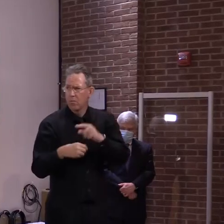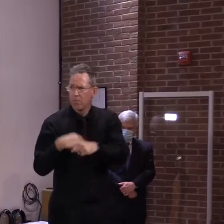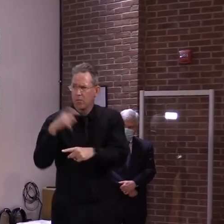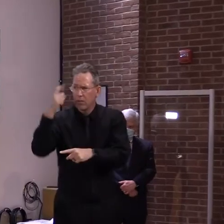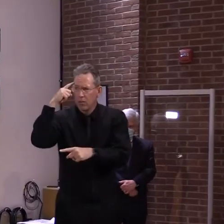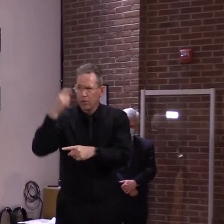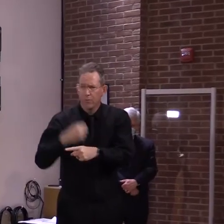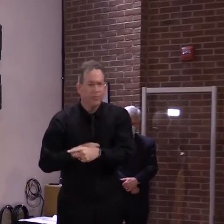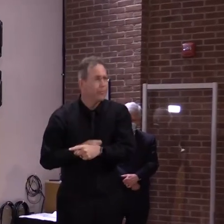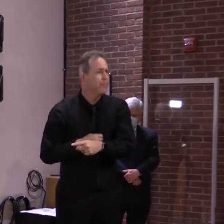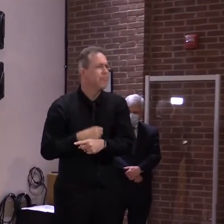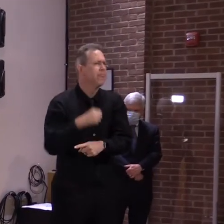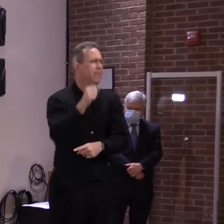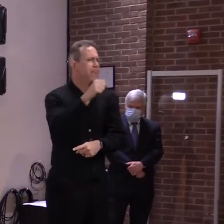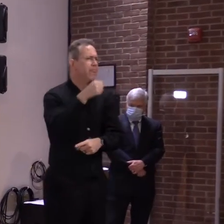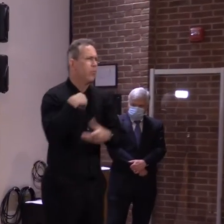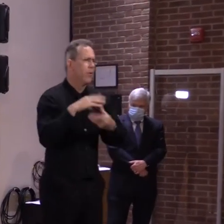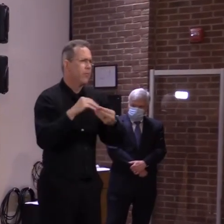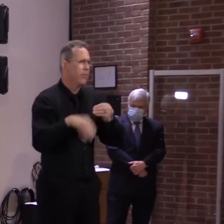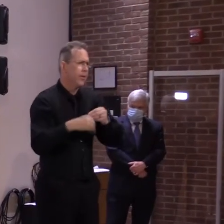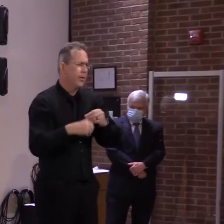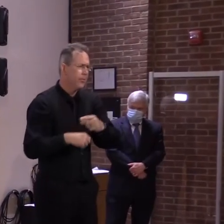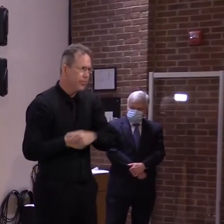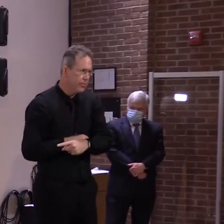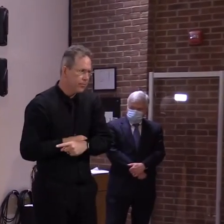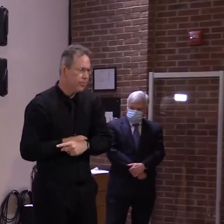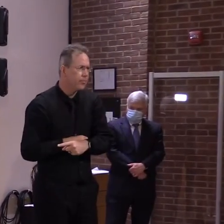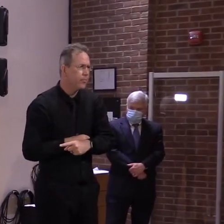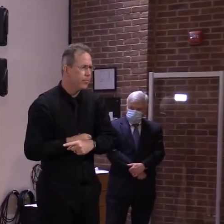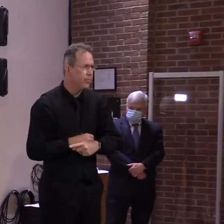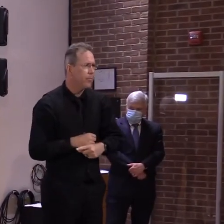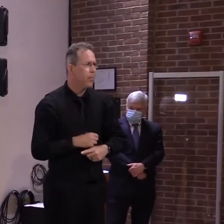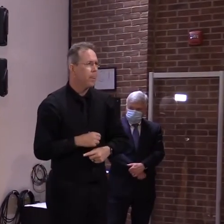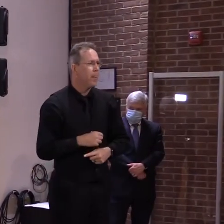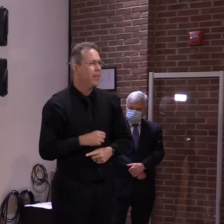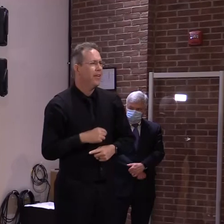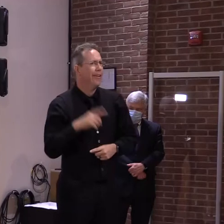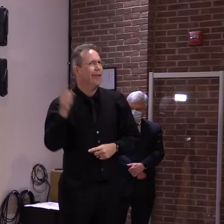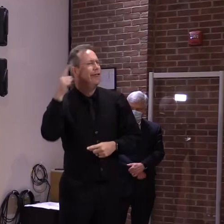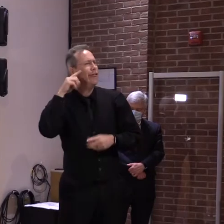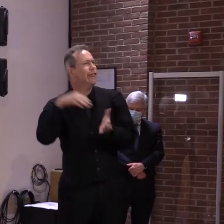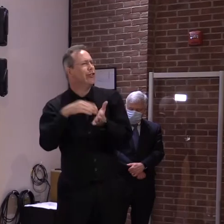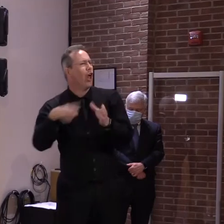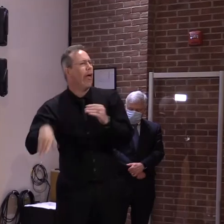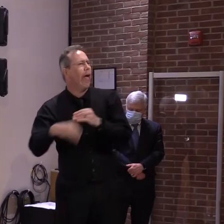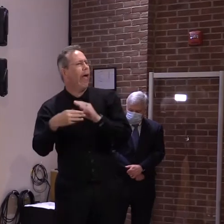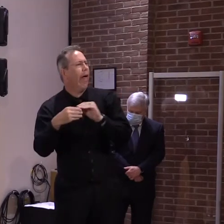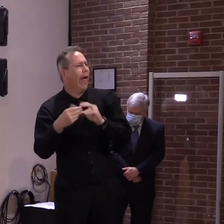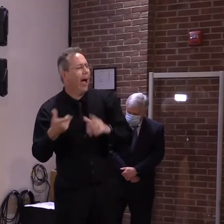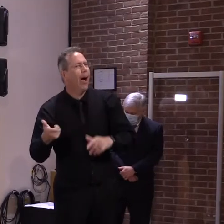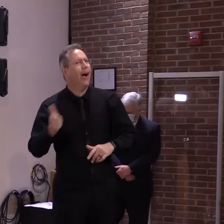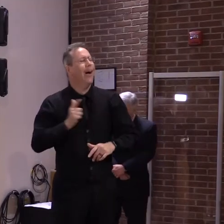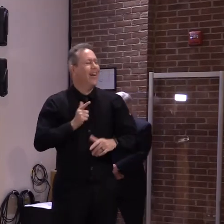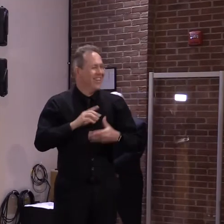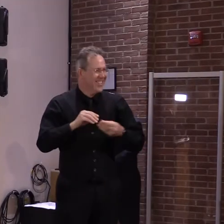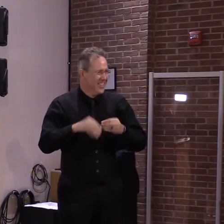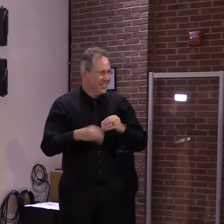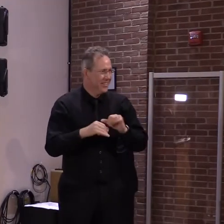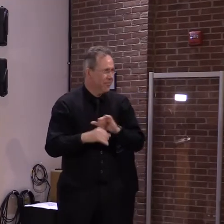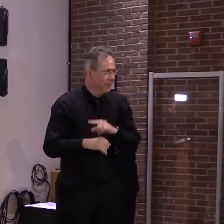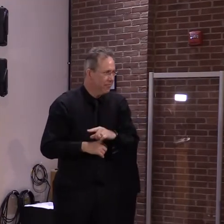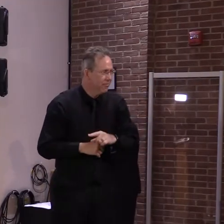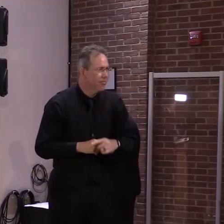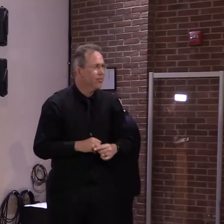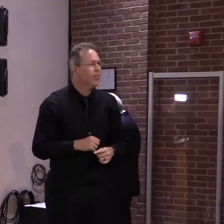Yeah, again, Chris, just to reemphasize what Dr. Levine has already said, that's the